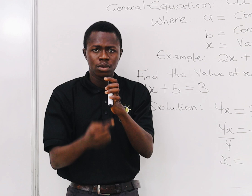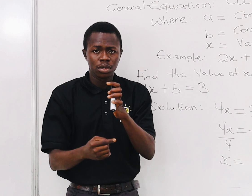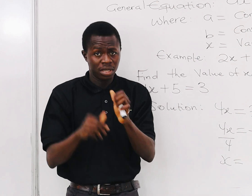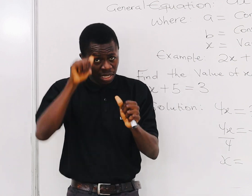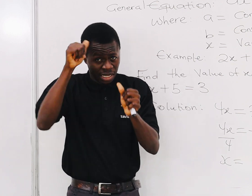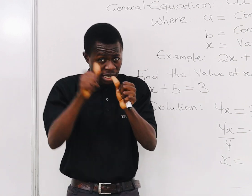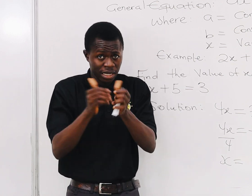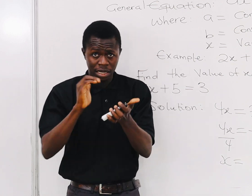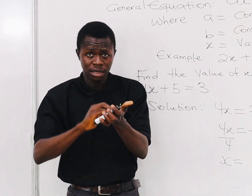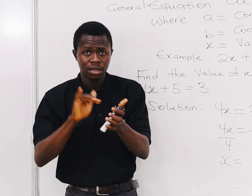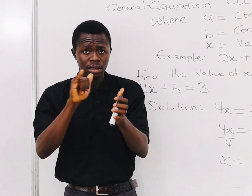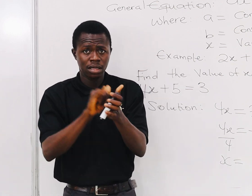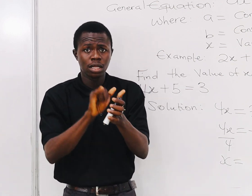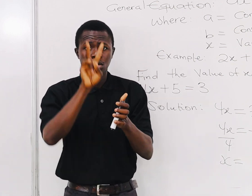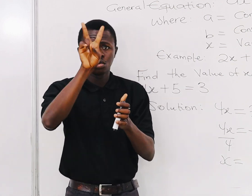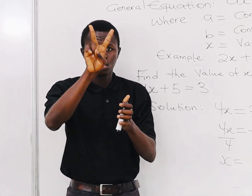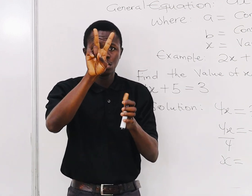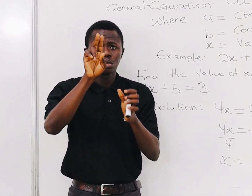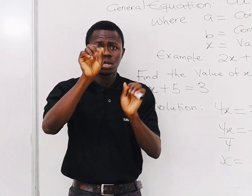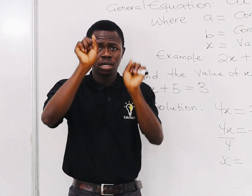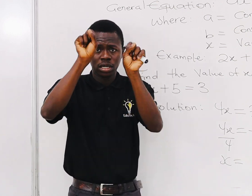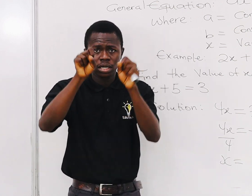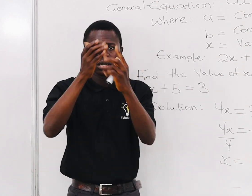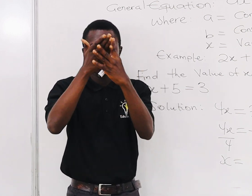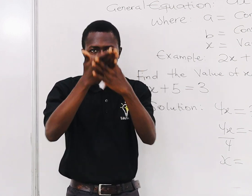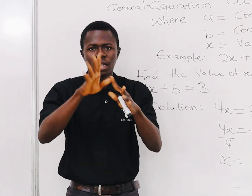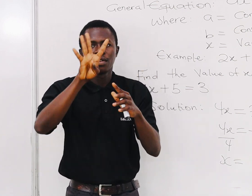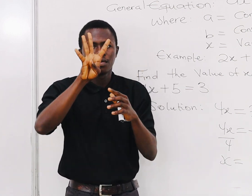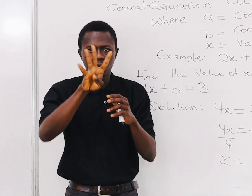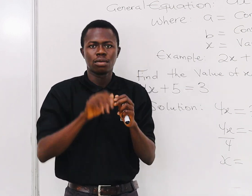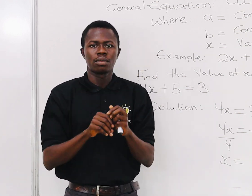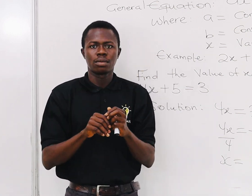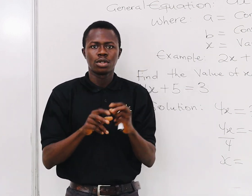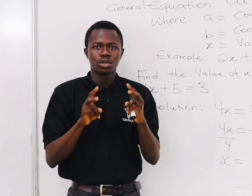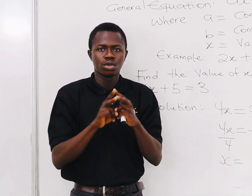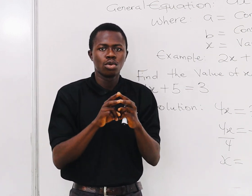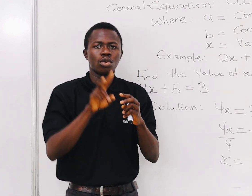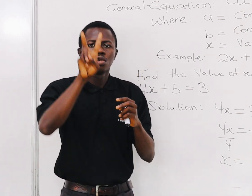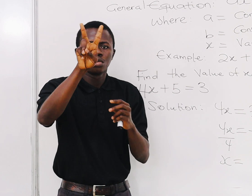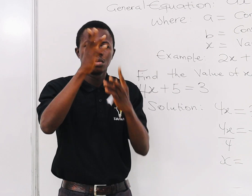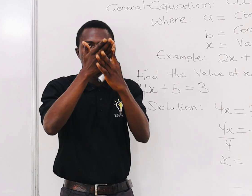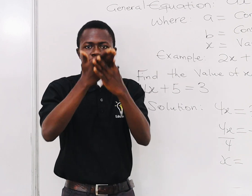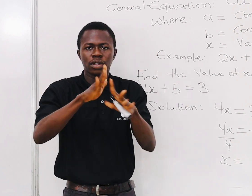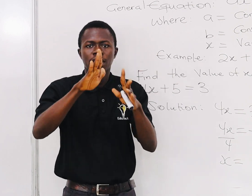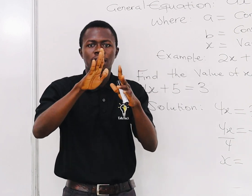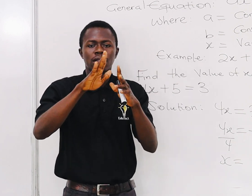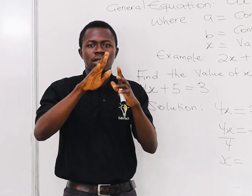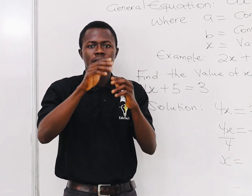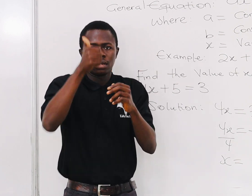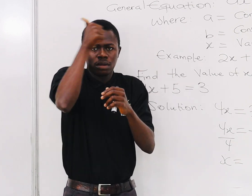negative 2 over 4. And remember, 2 can divide 4.